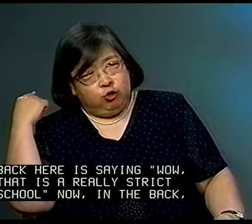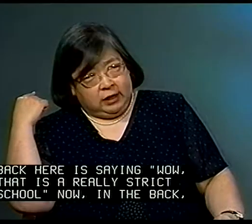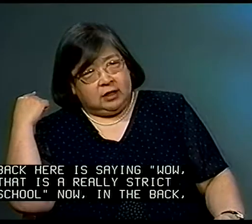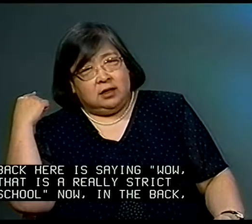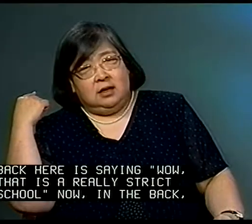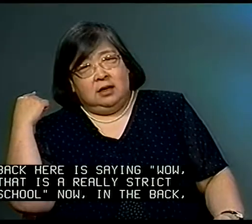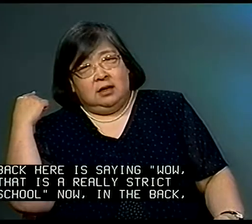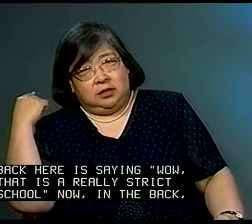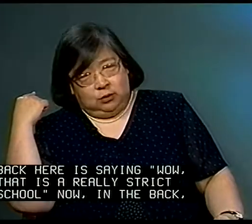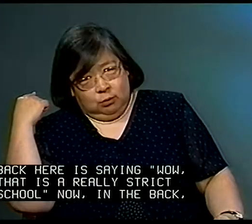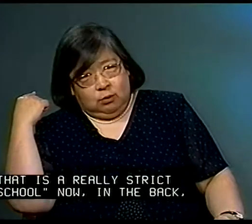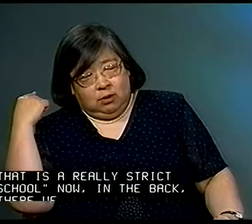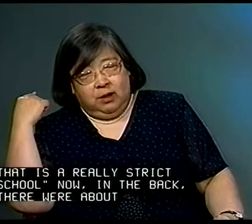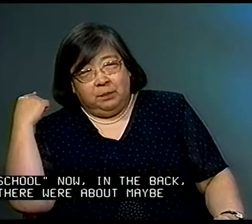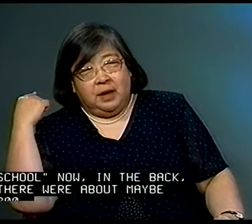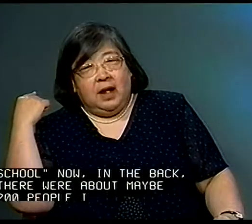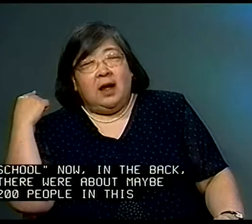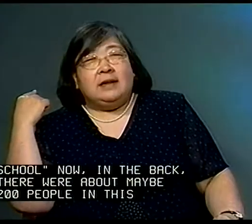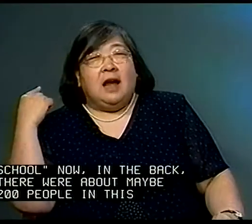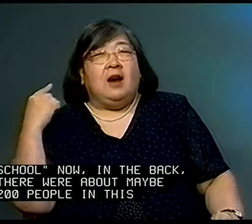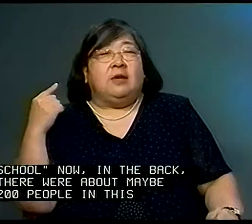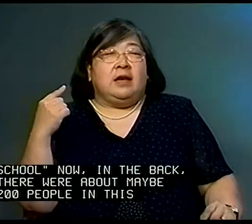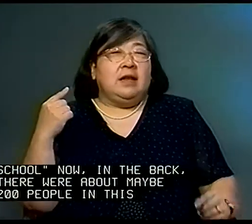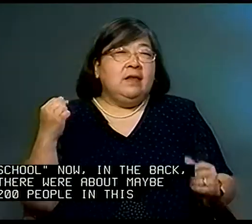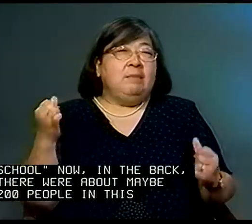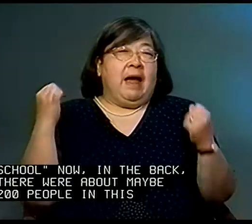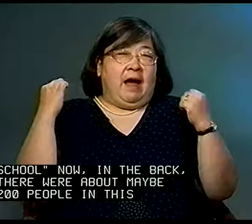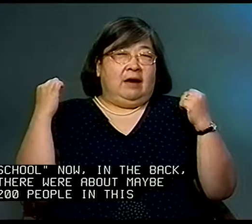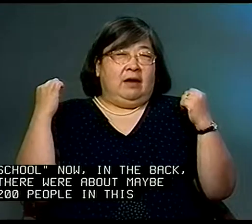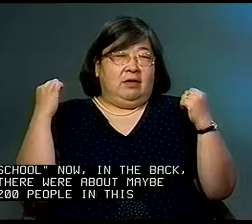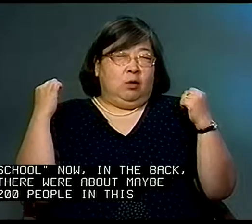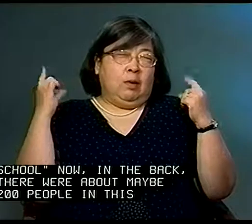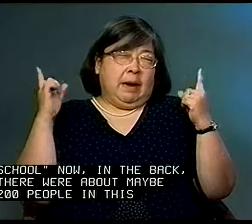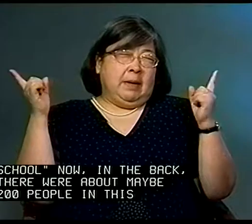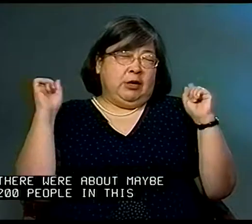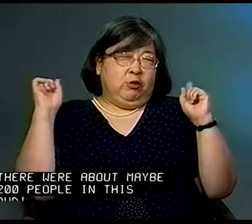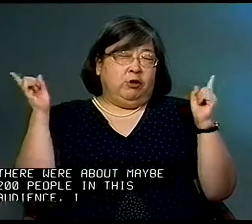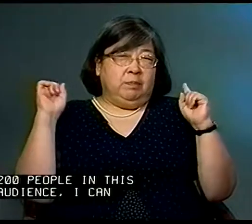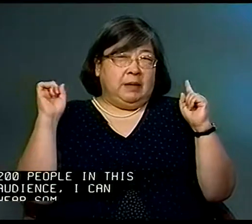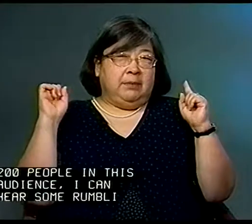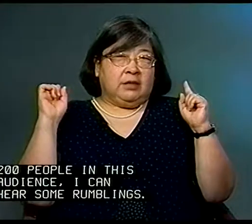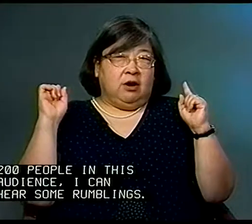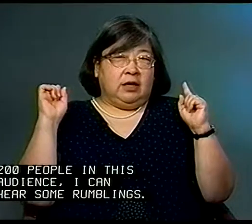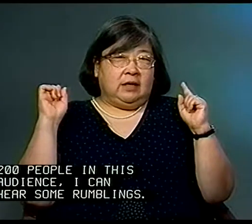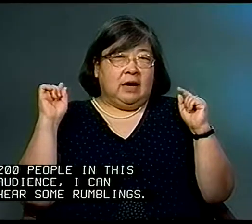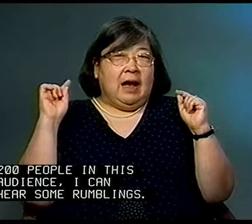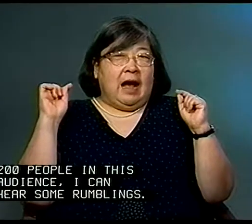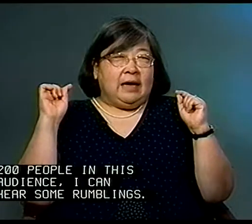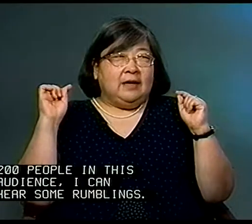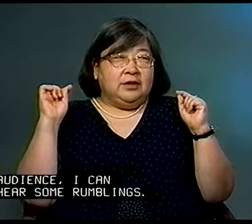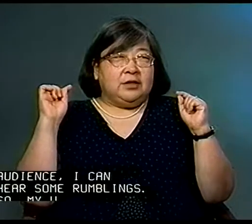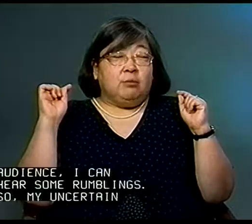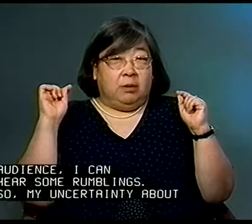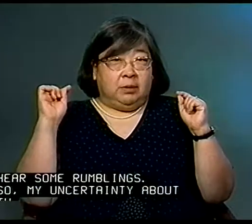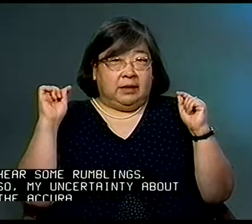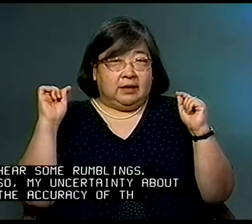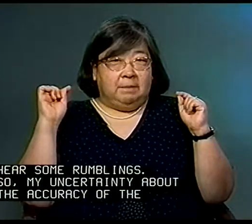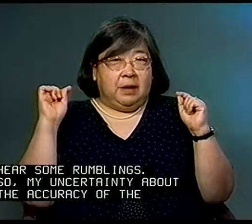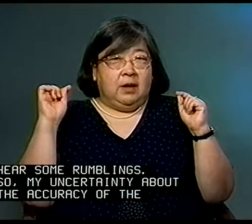strict school. Now, in the back, there were about maybe 200 people in this audience. I can hear some rumblings.